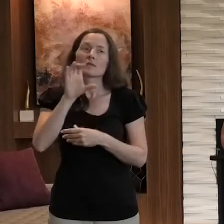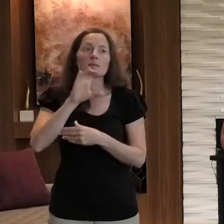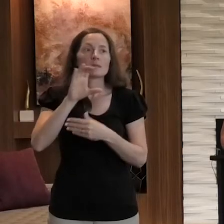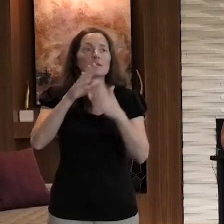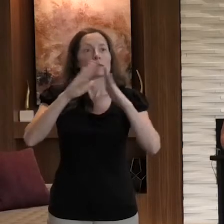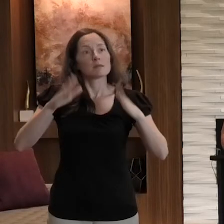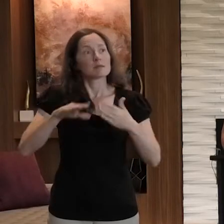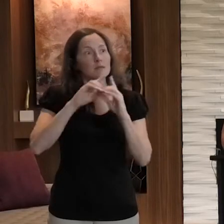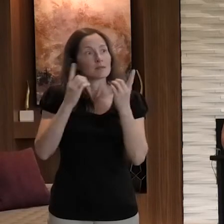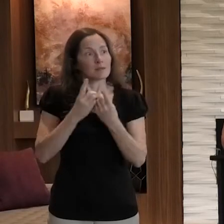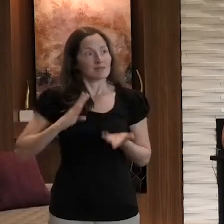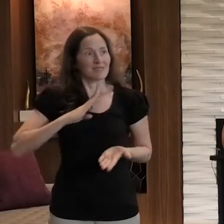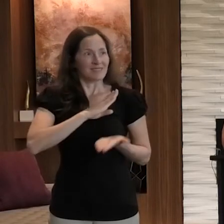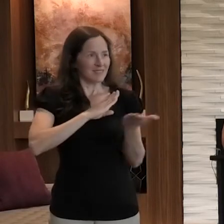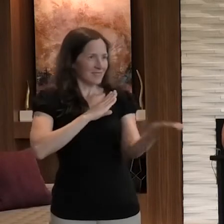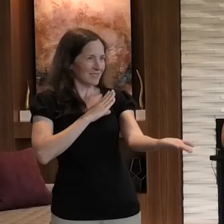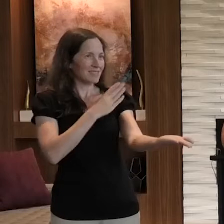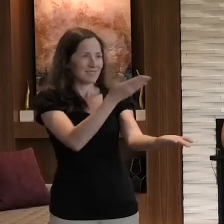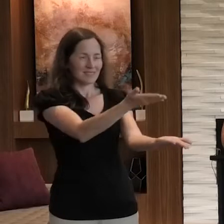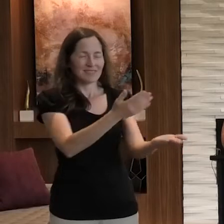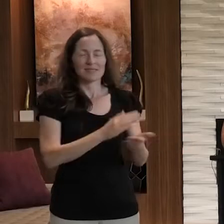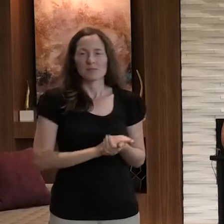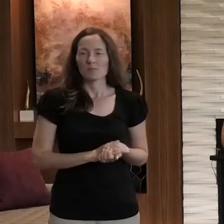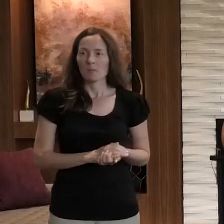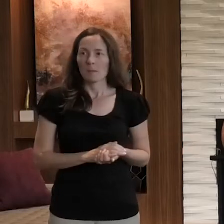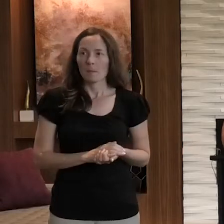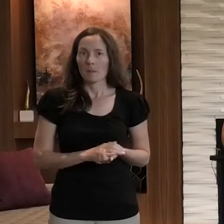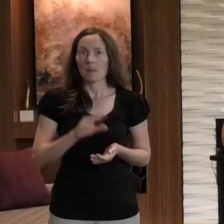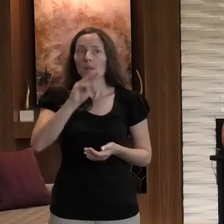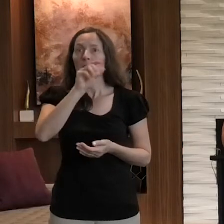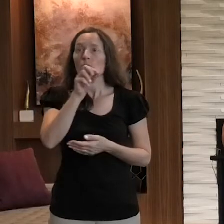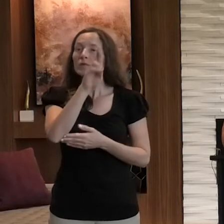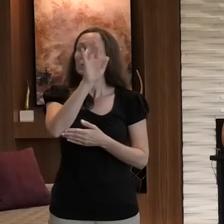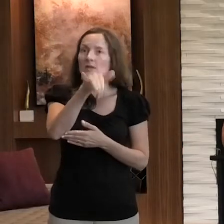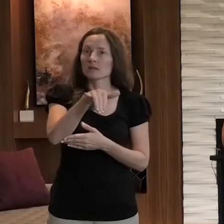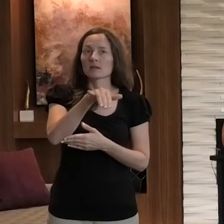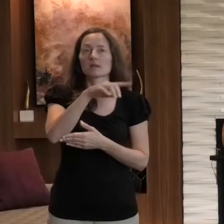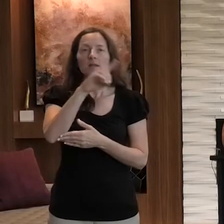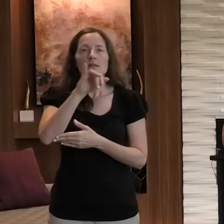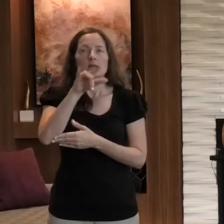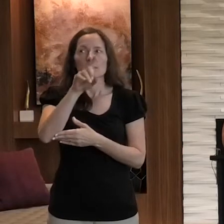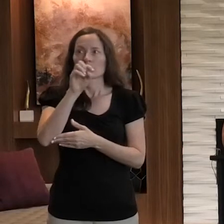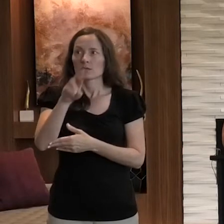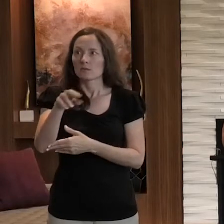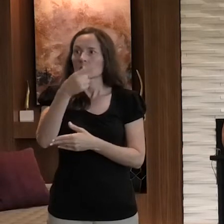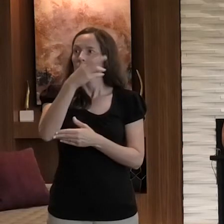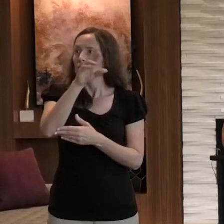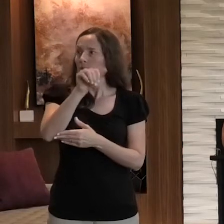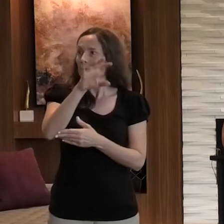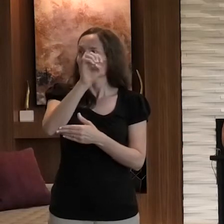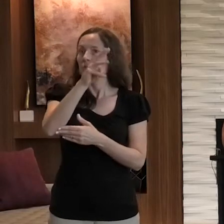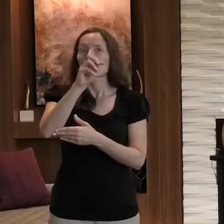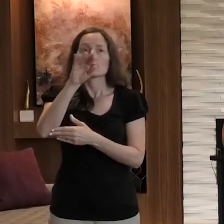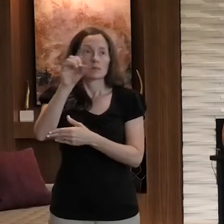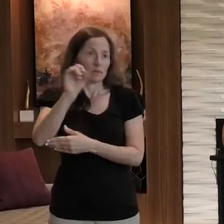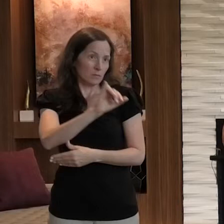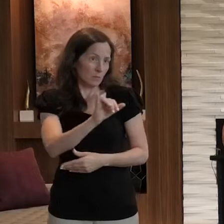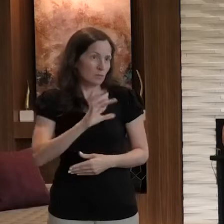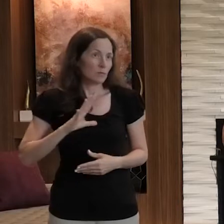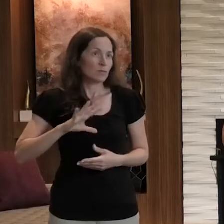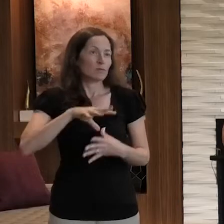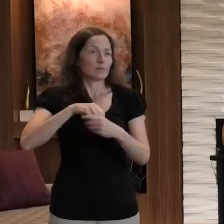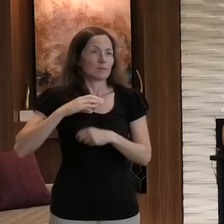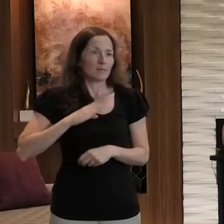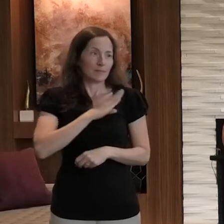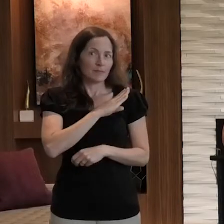Board. I see Karen. There we go. Maury Zeiler and Grace Morris are members also of the board. All